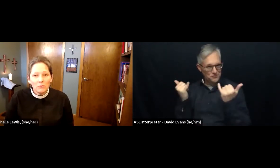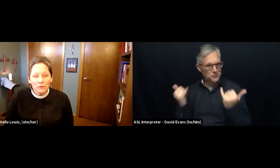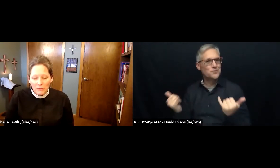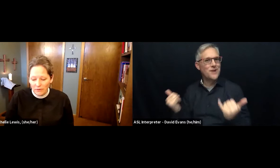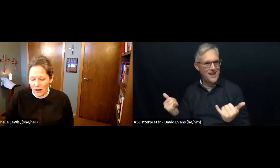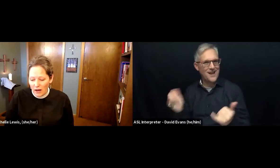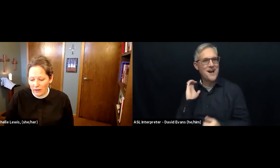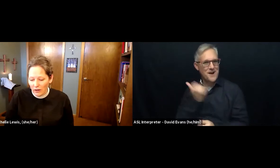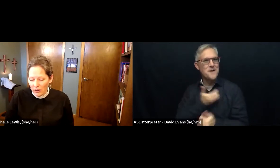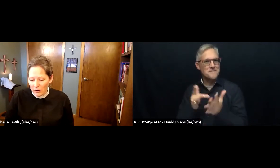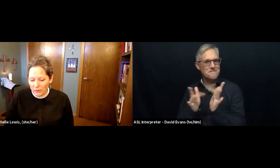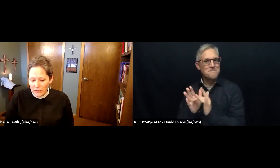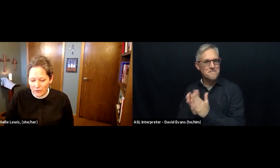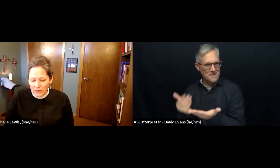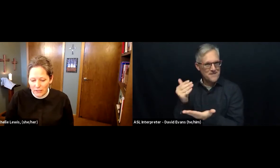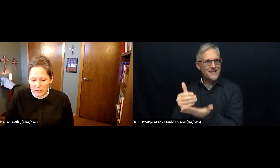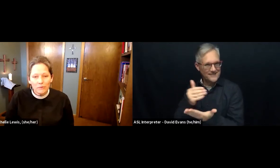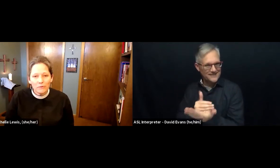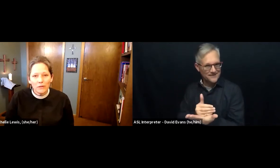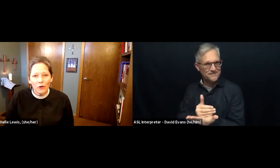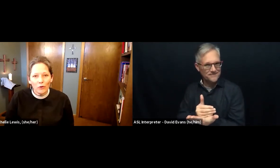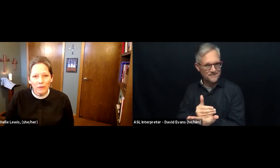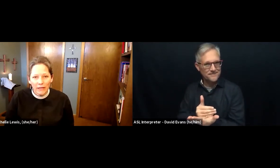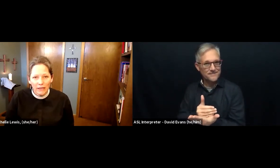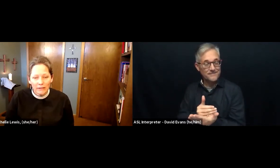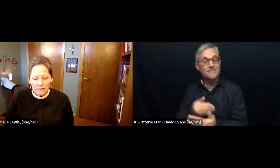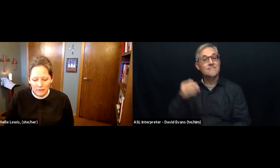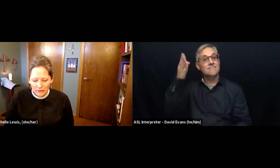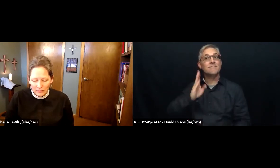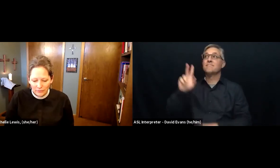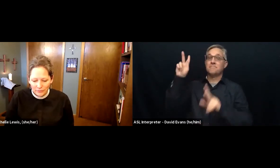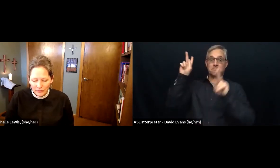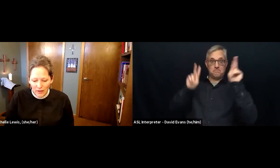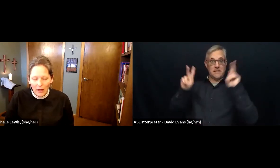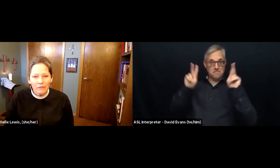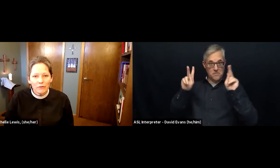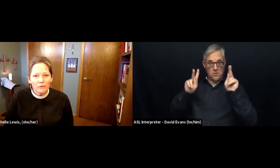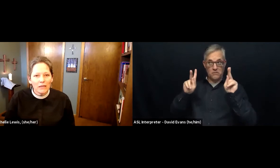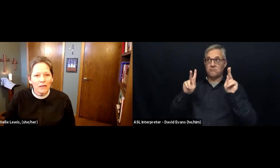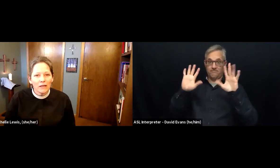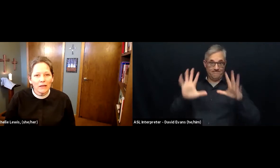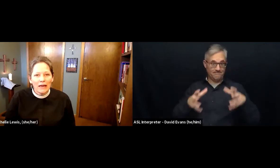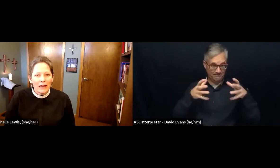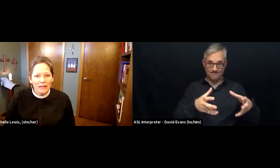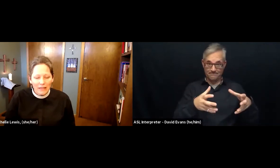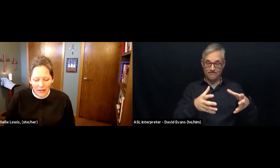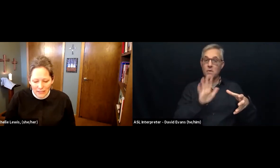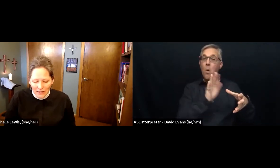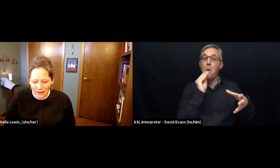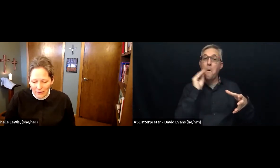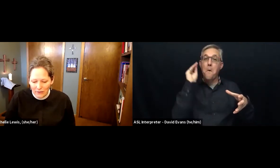The people of God are returning to their homeland after being